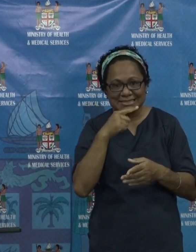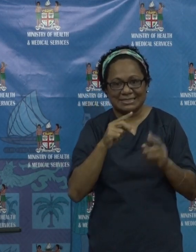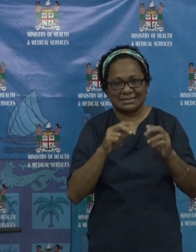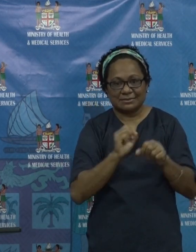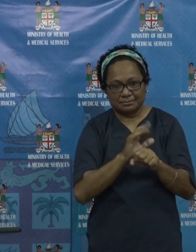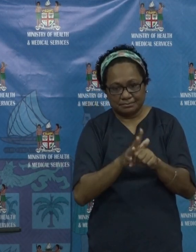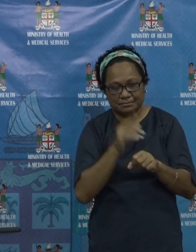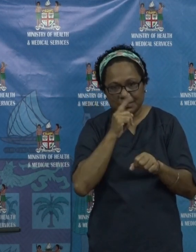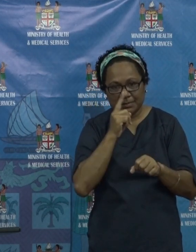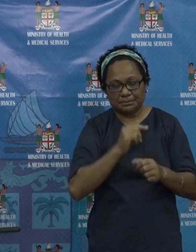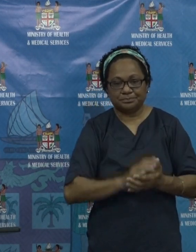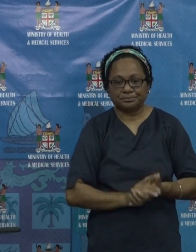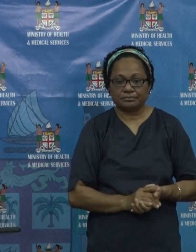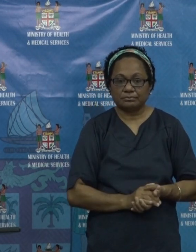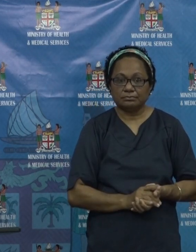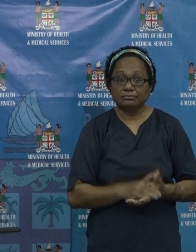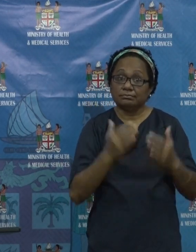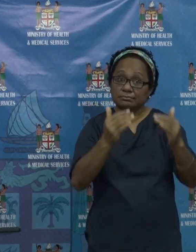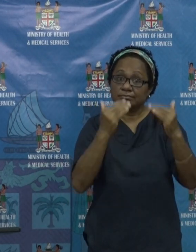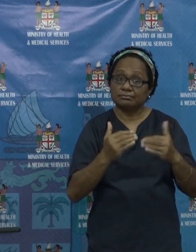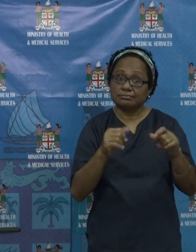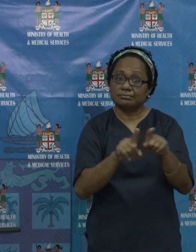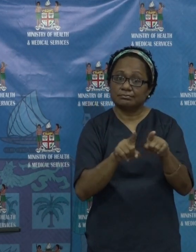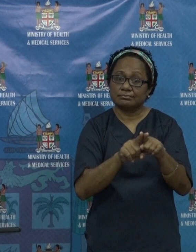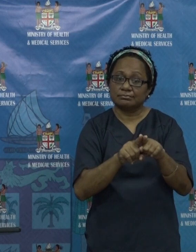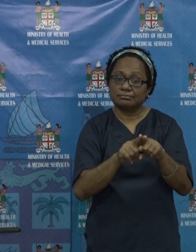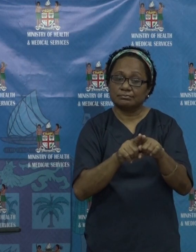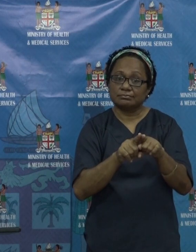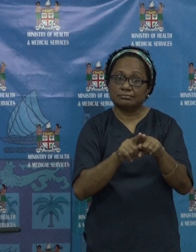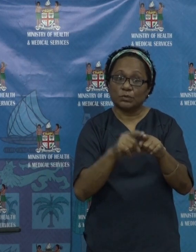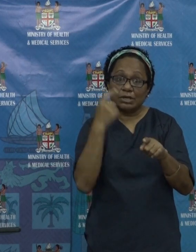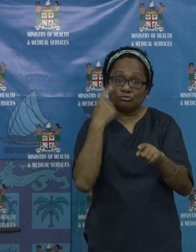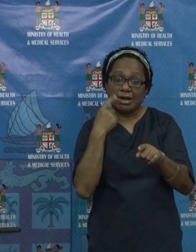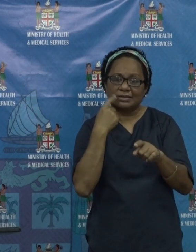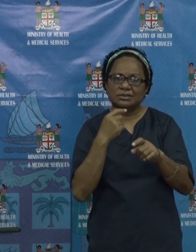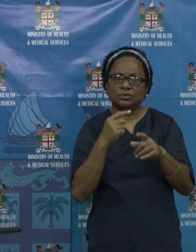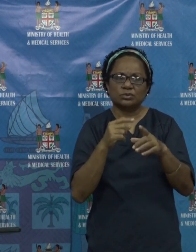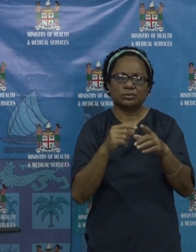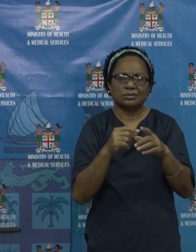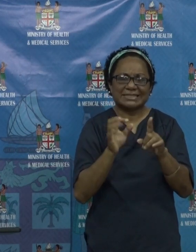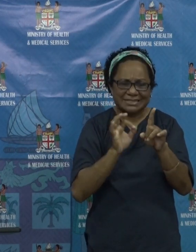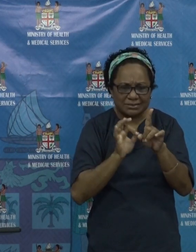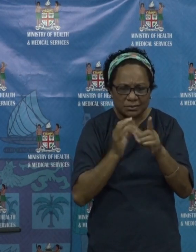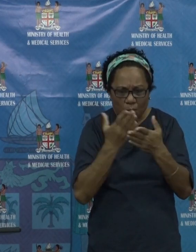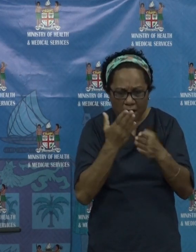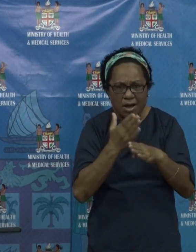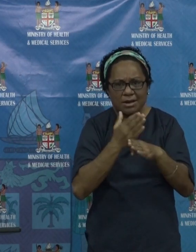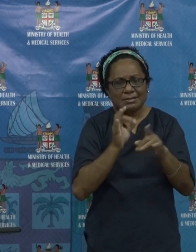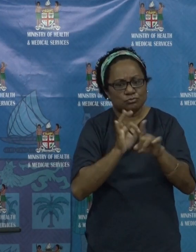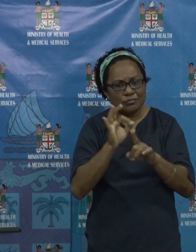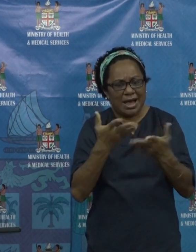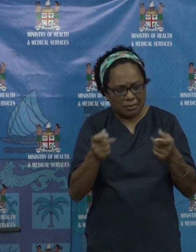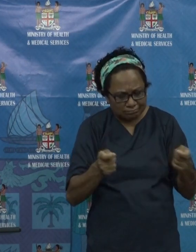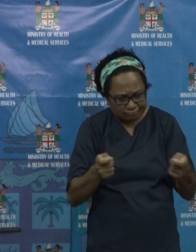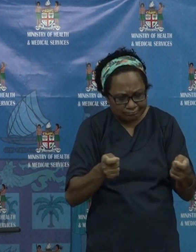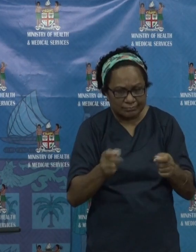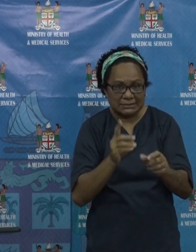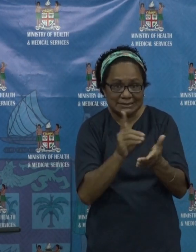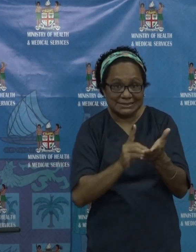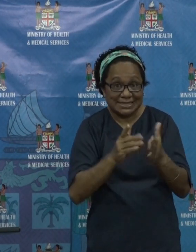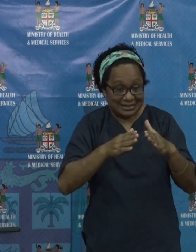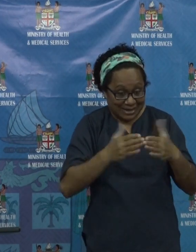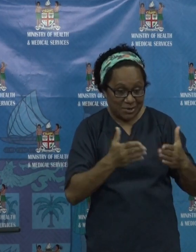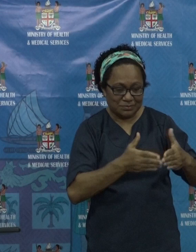also started to work on improving our management of the disease. We have established a